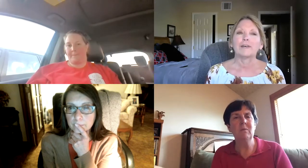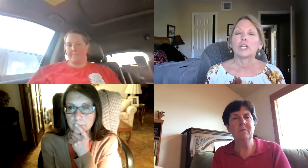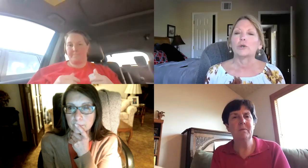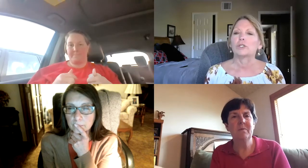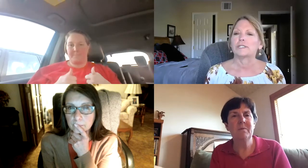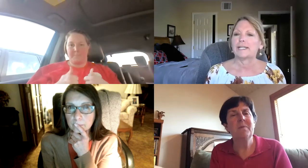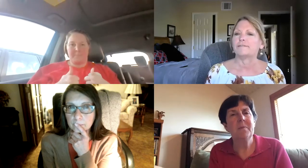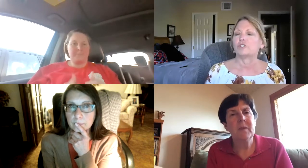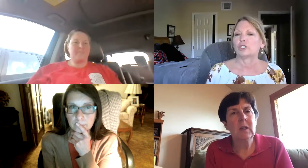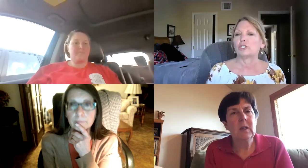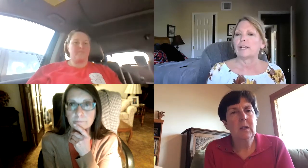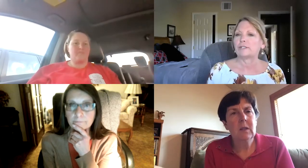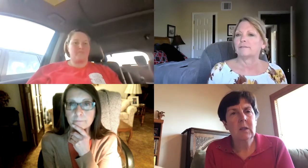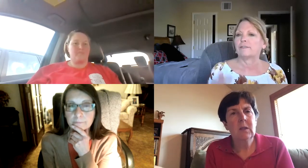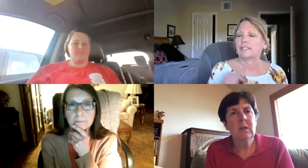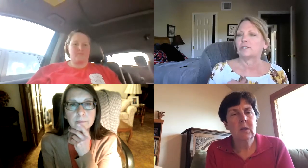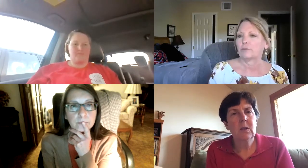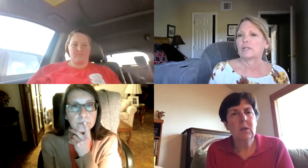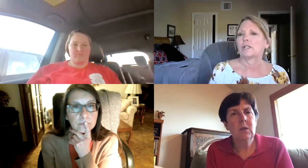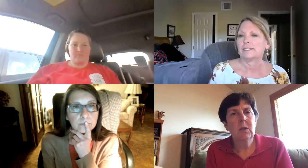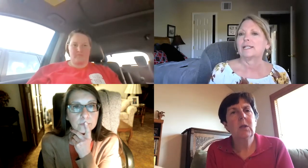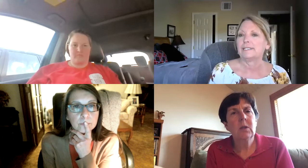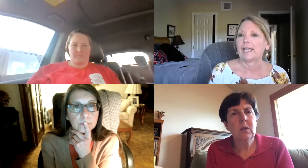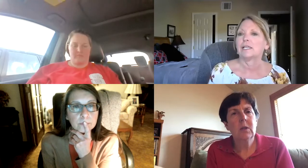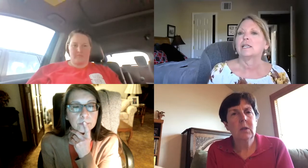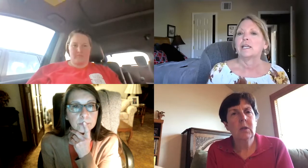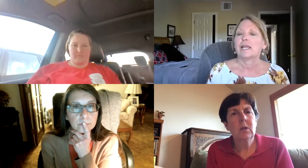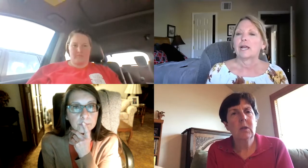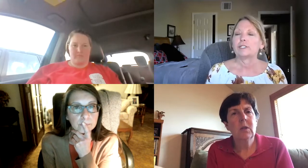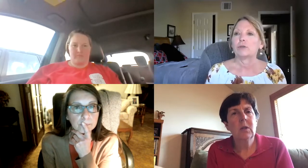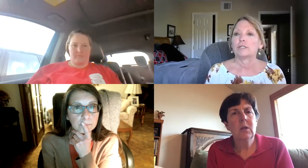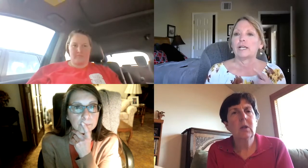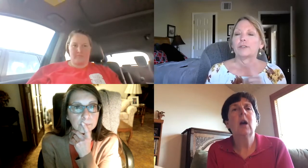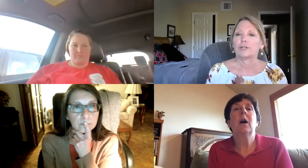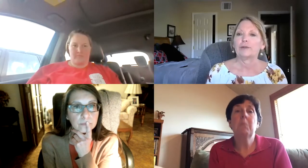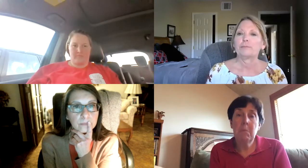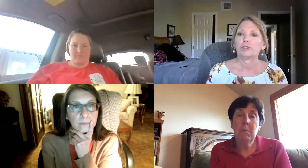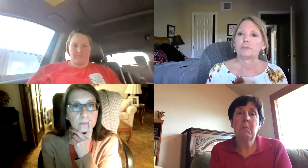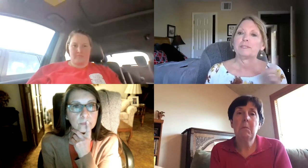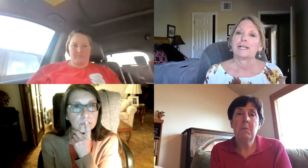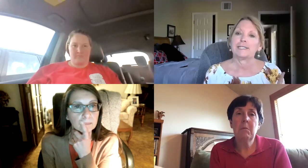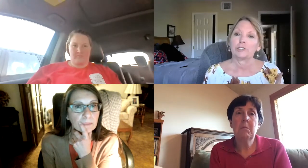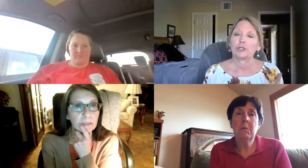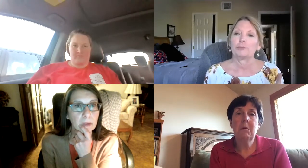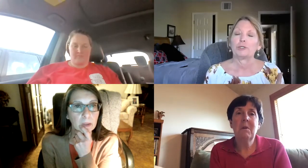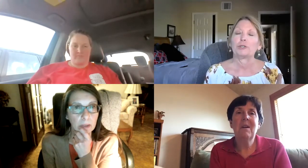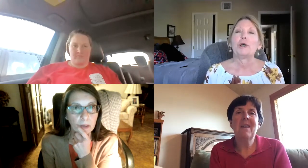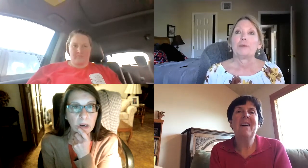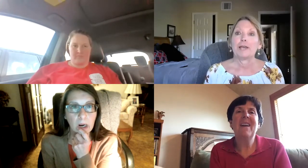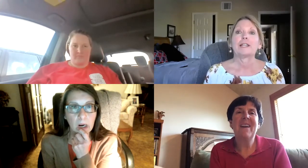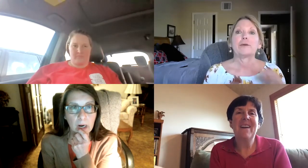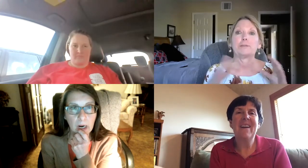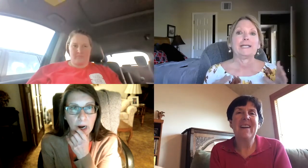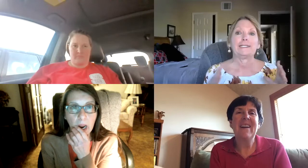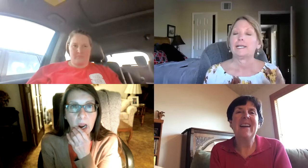Cool. We have a local deaf church. I was invited, so I went on a Sunday, and I was the only other hearing person besides the interpreter,